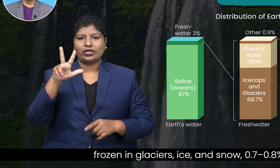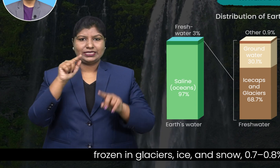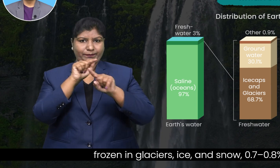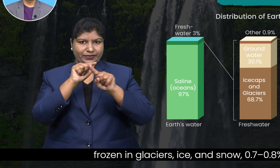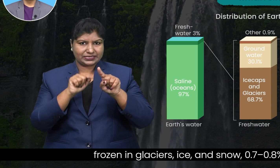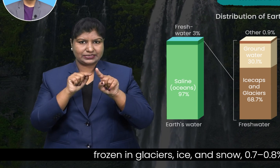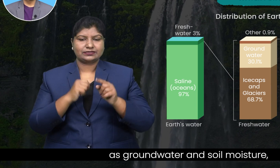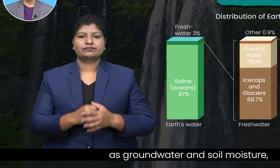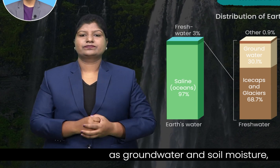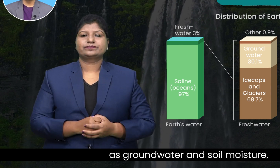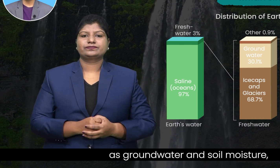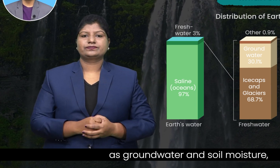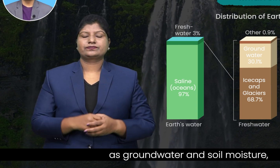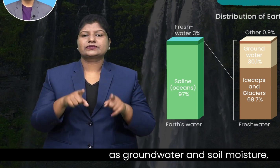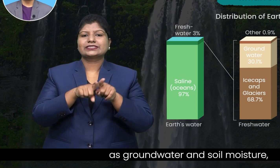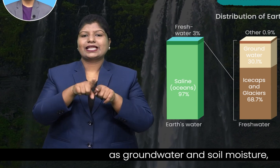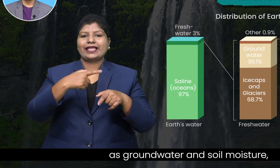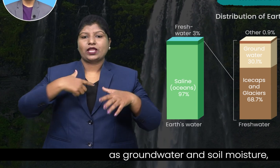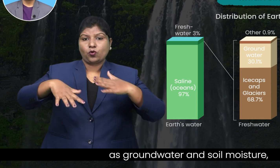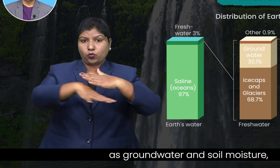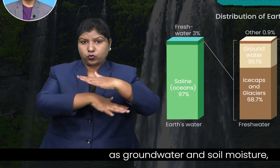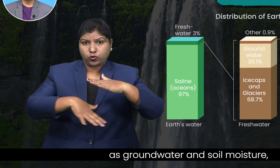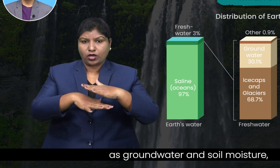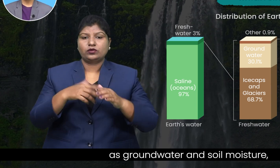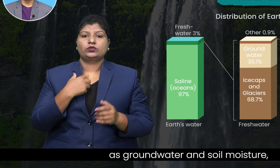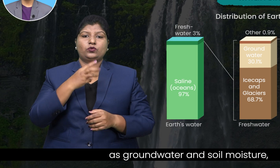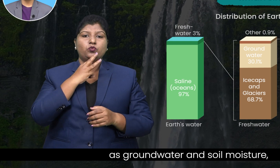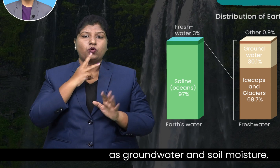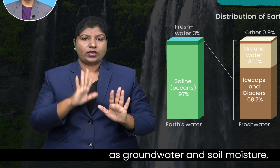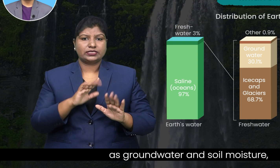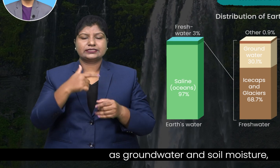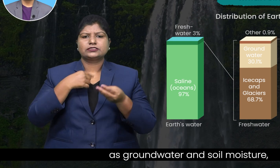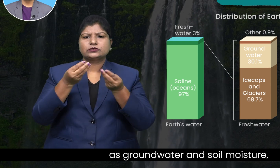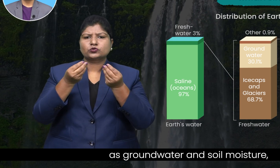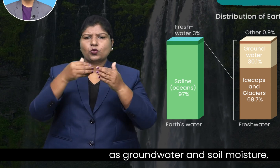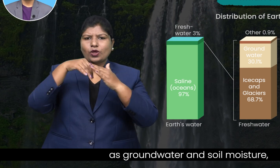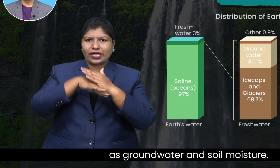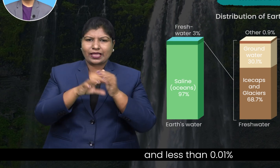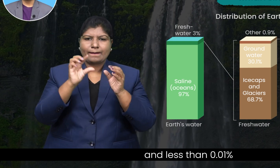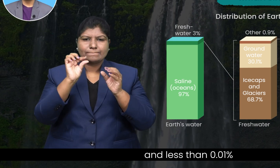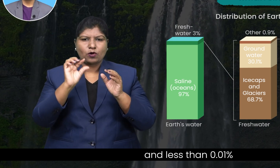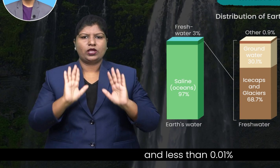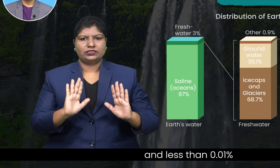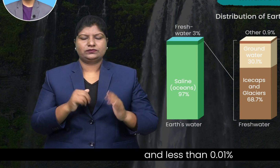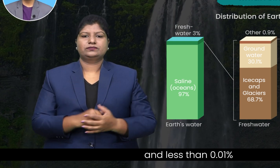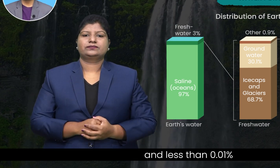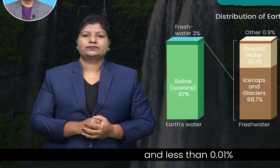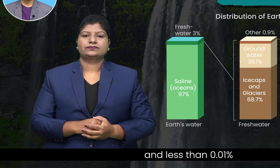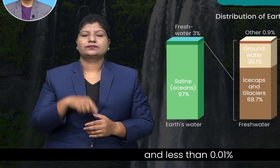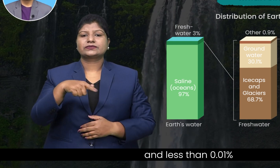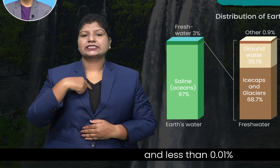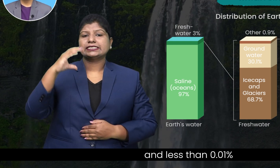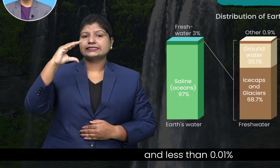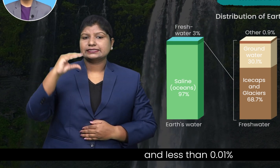0.8% as groundwater and soil moisture, and less